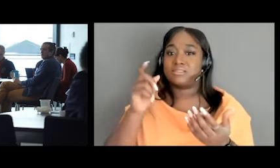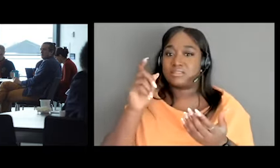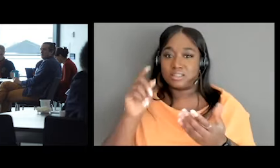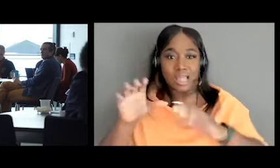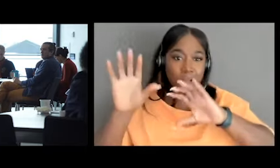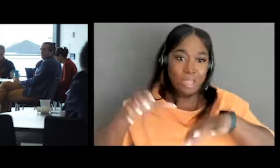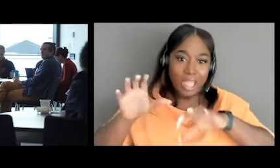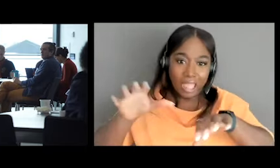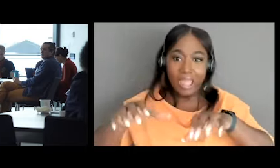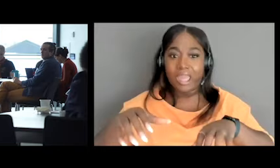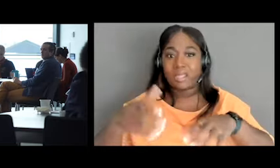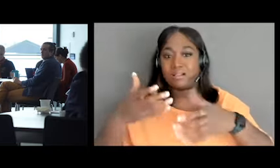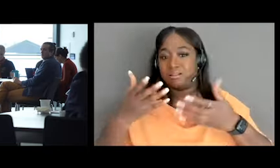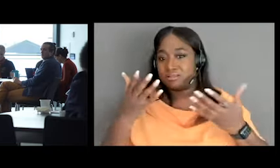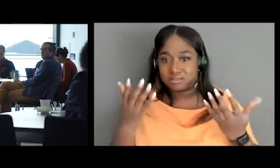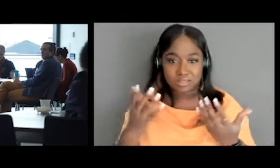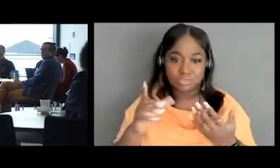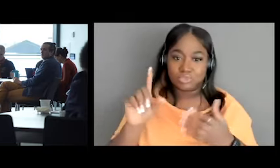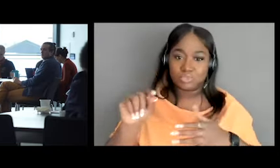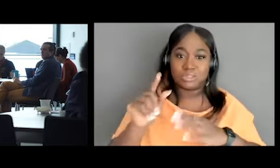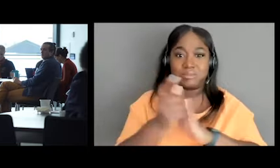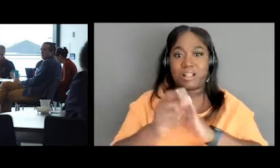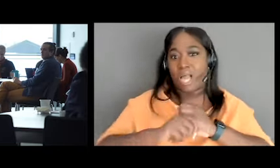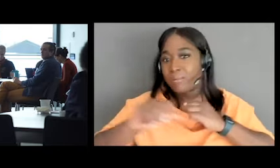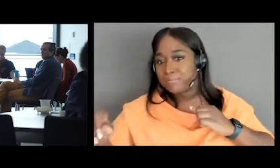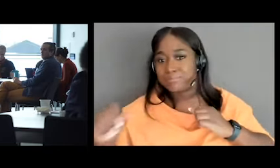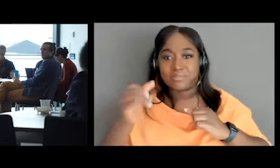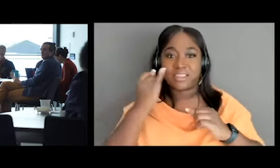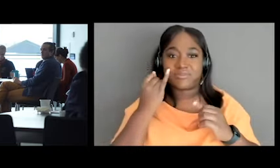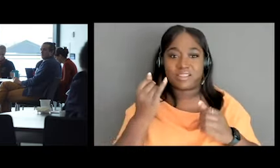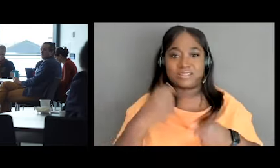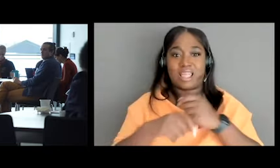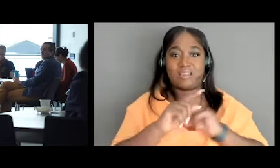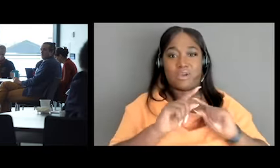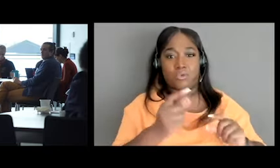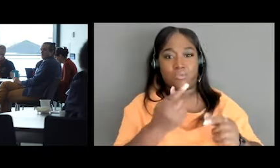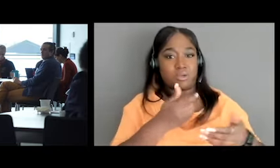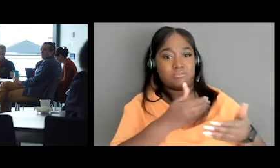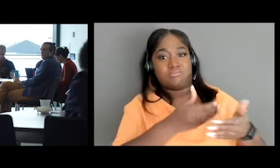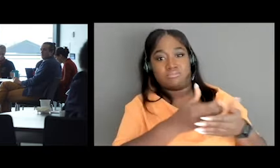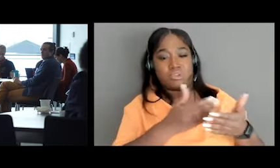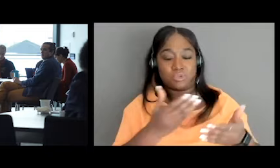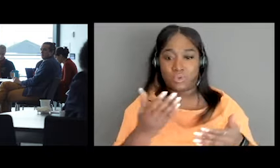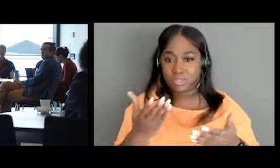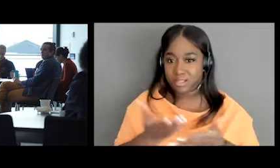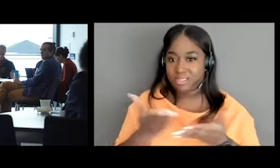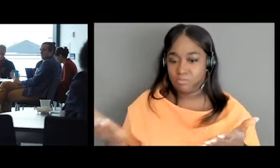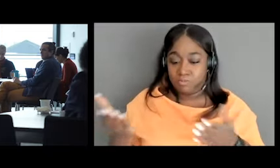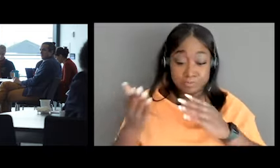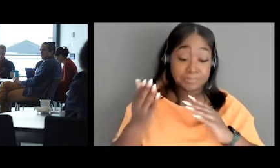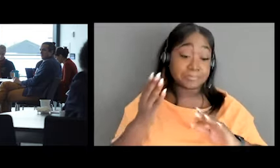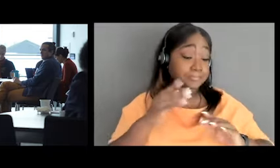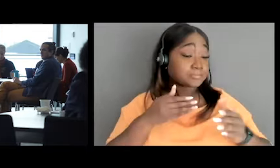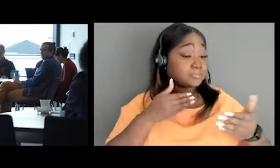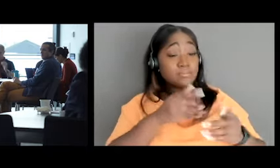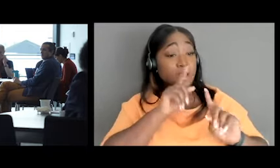live close to the things that I use most often and then supplement it with transportation, that